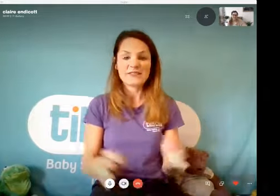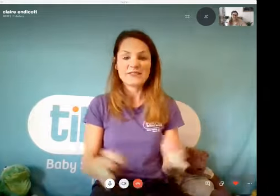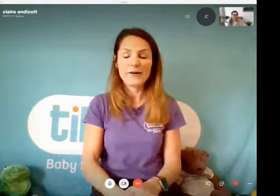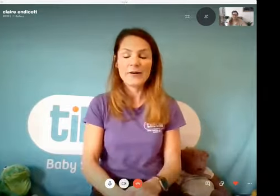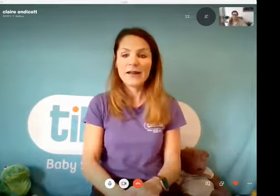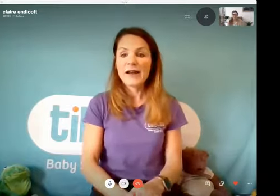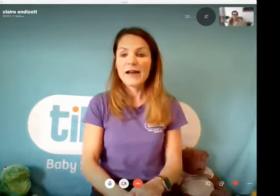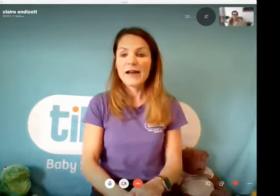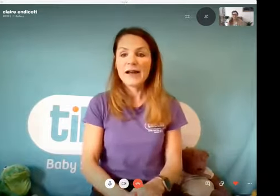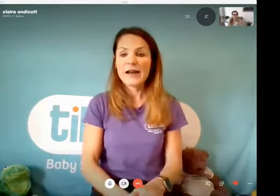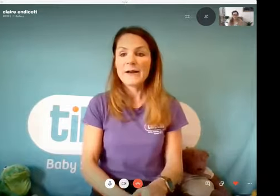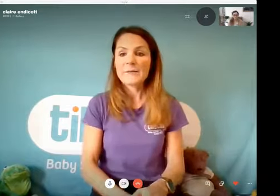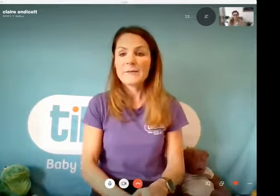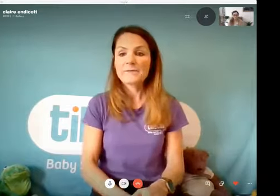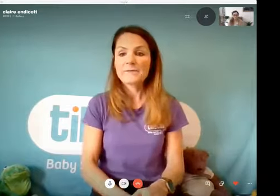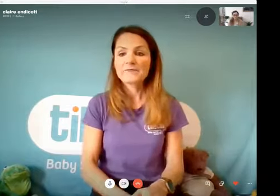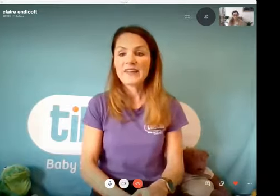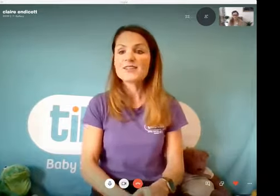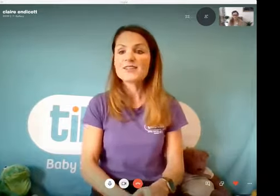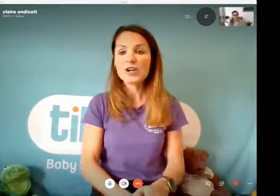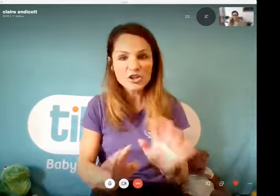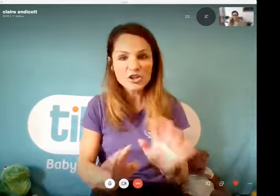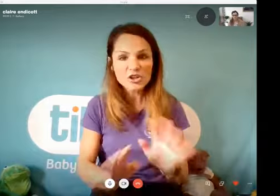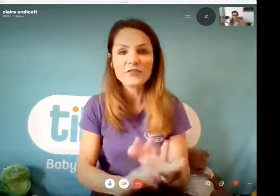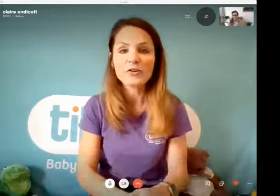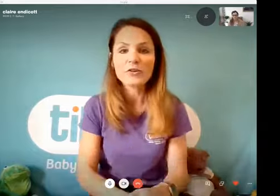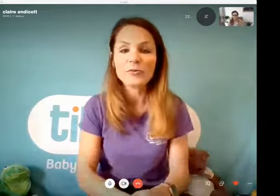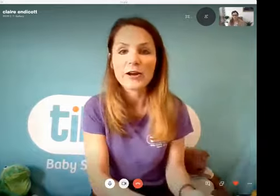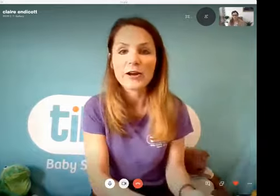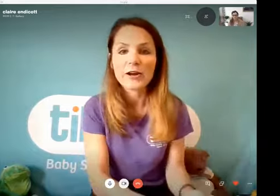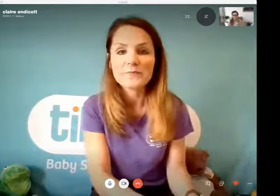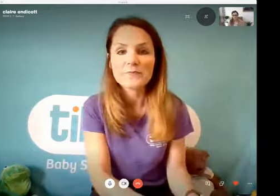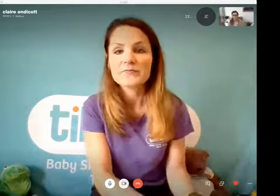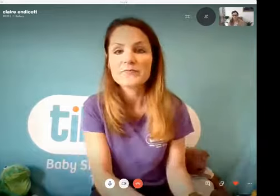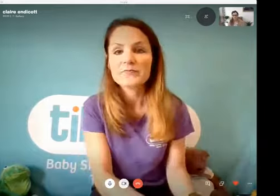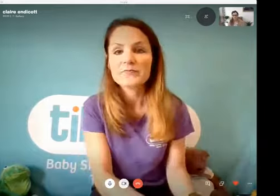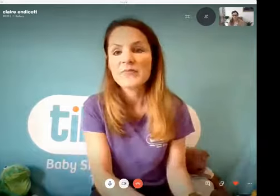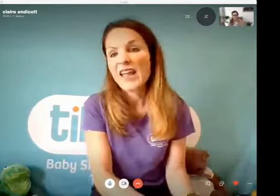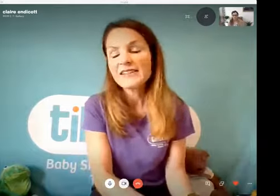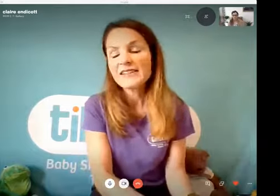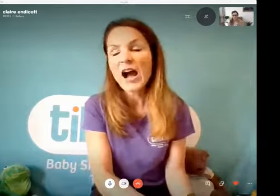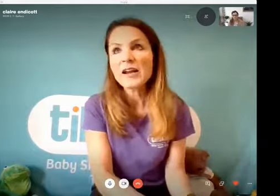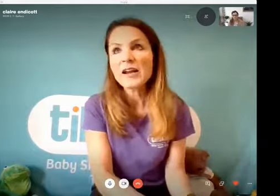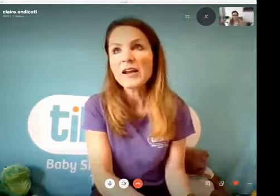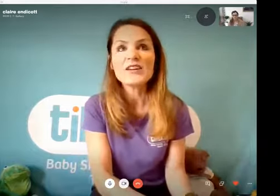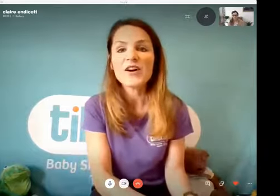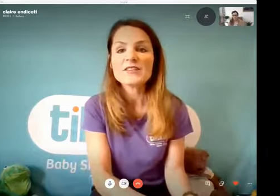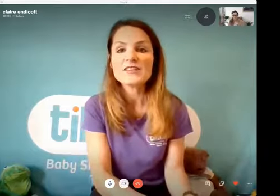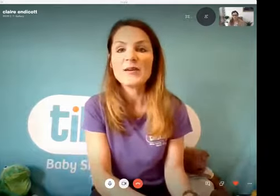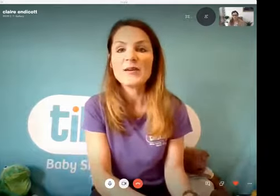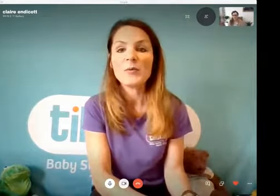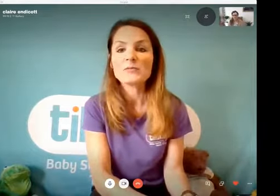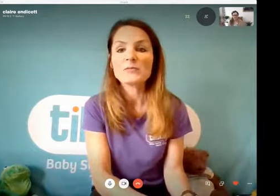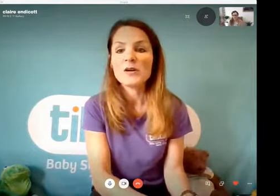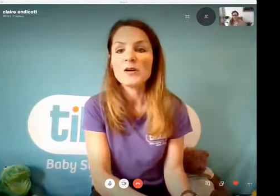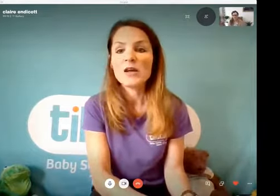from newborn? It's good, but you do have to do it at home. Yeah, I usually advise if people come to my classes from about